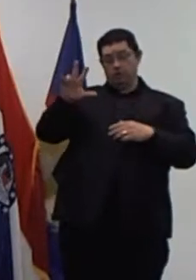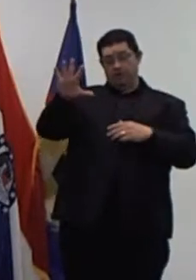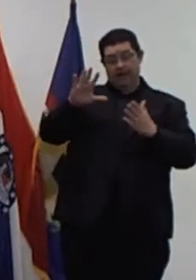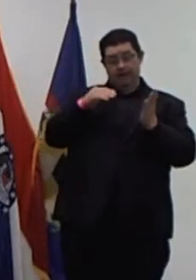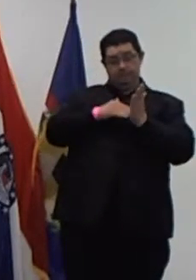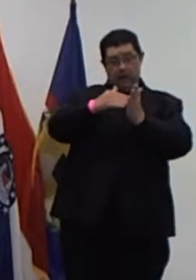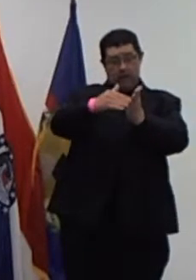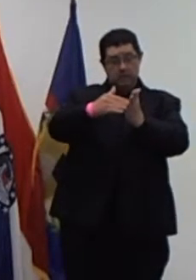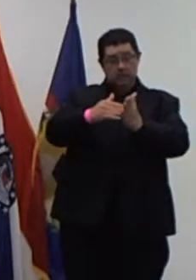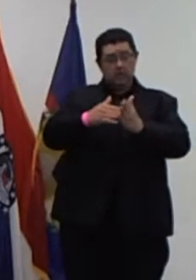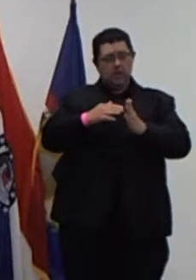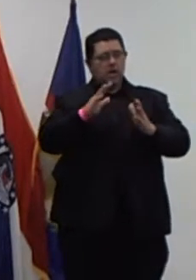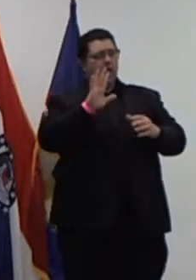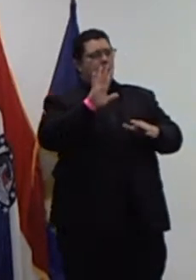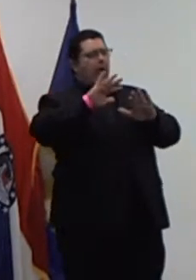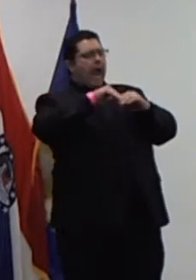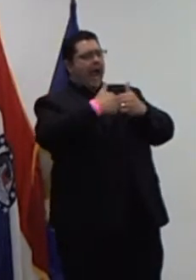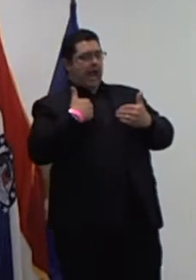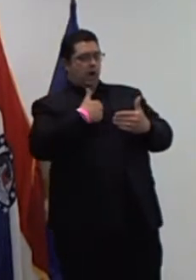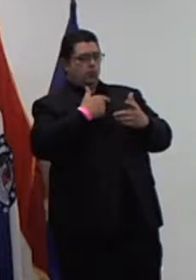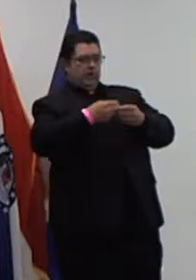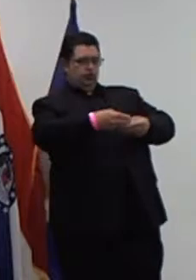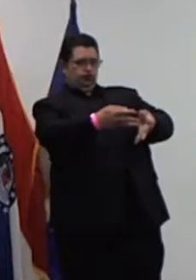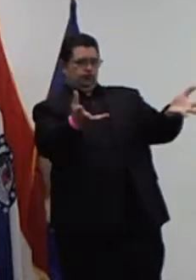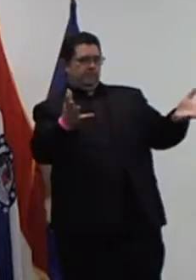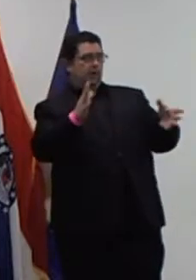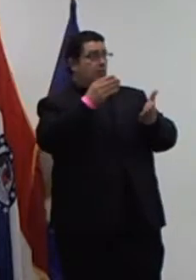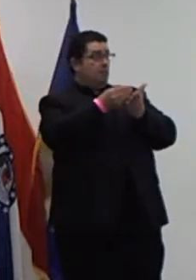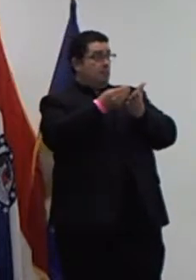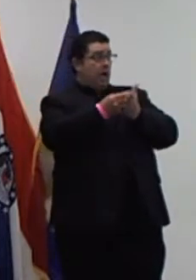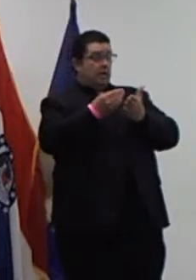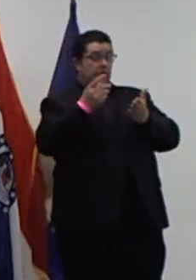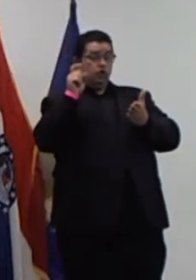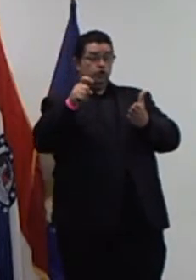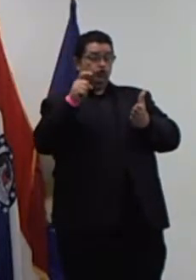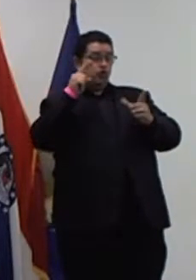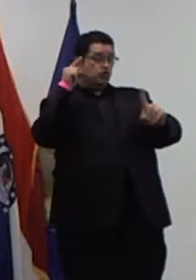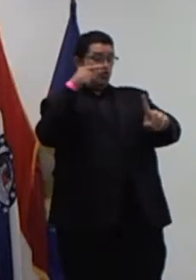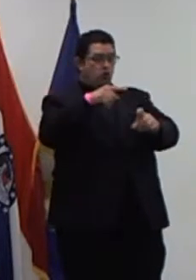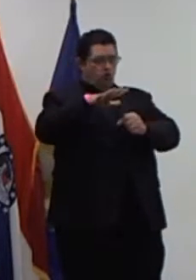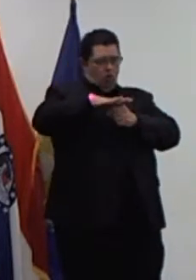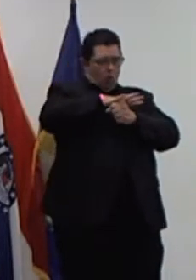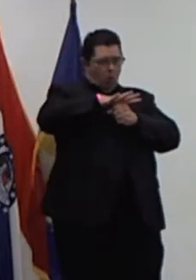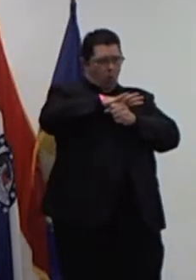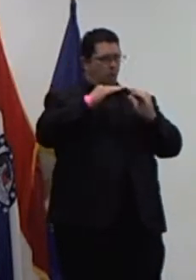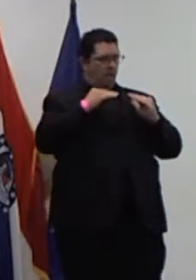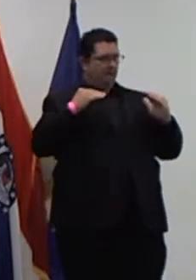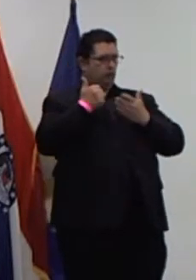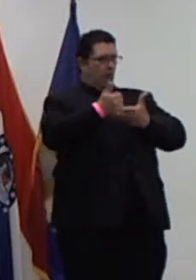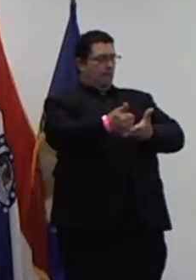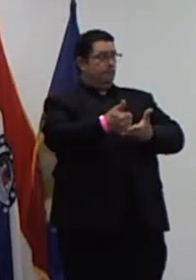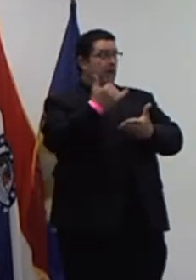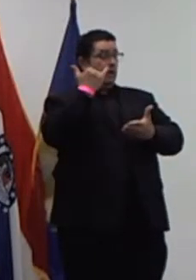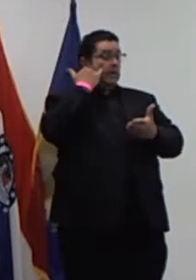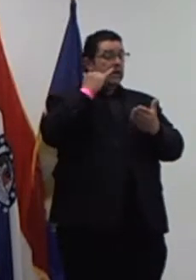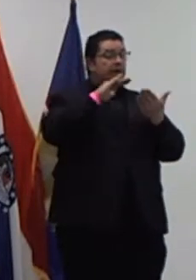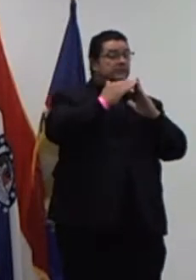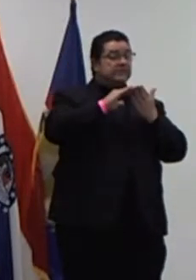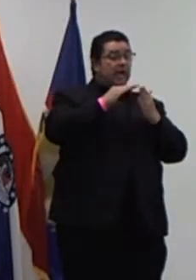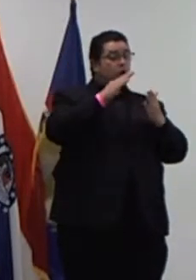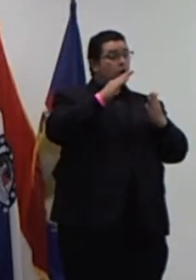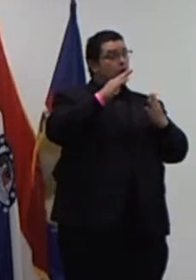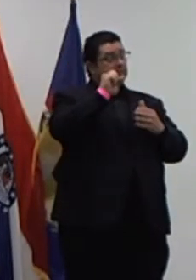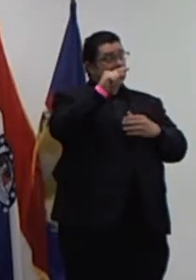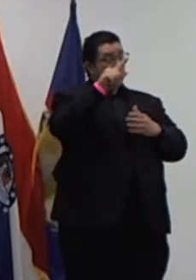How we distributed the money was, all of it was to go to the local levels as soon as we could to help. So if St. Louis City has expenses to do